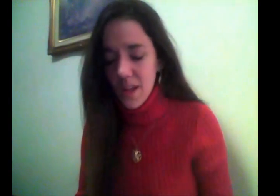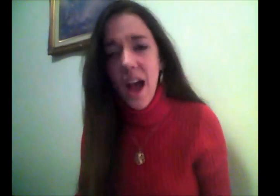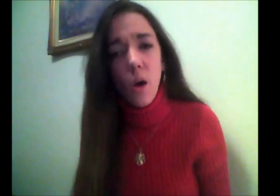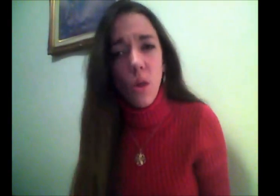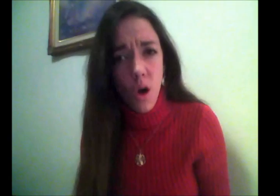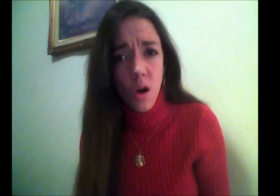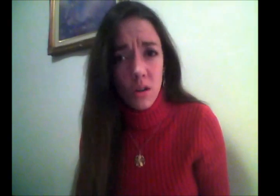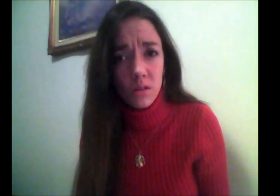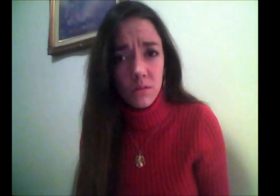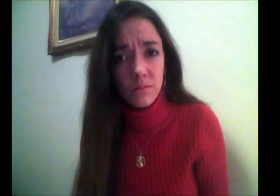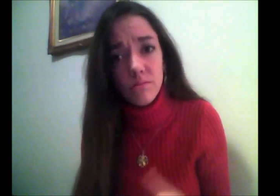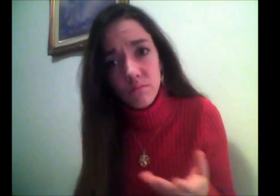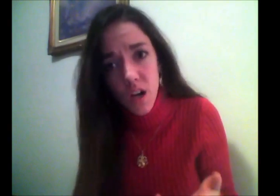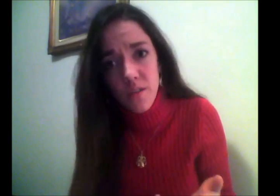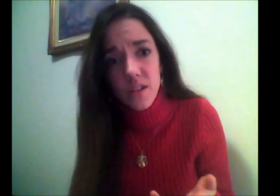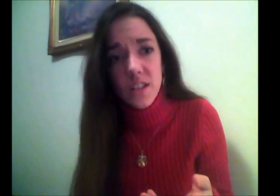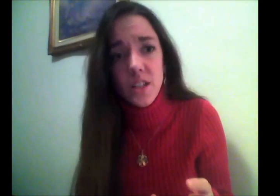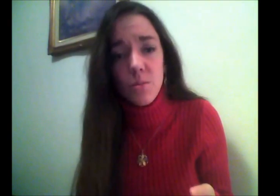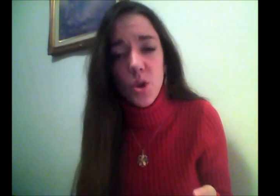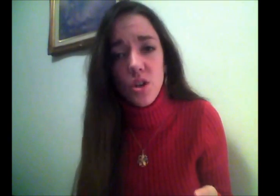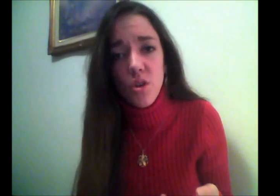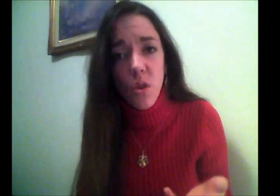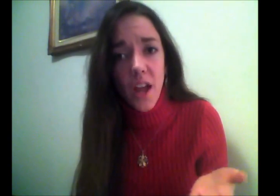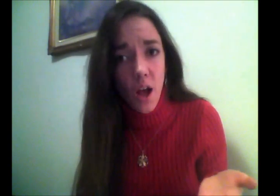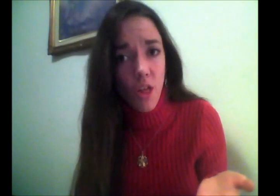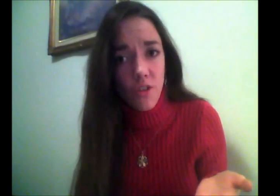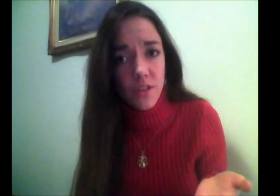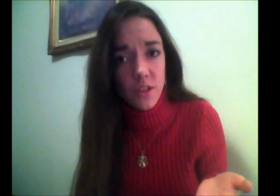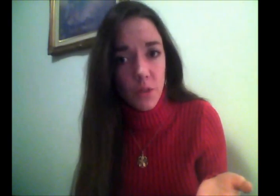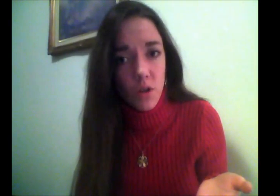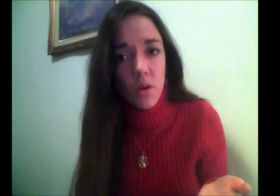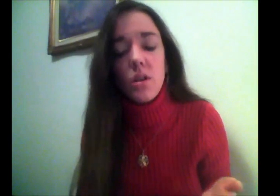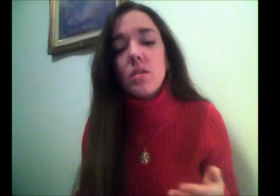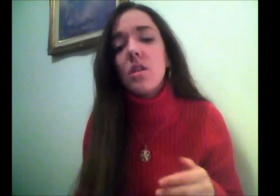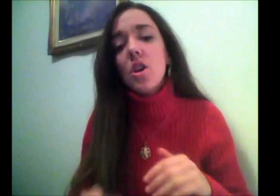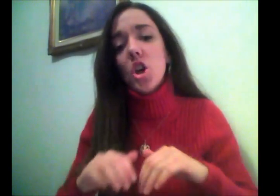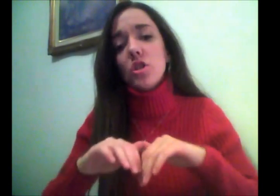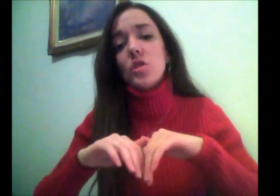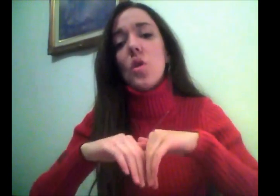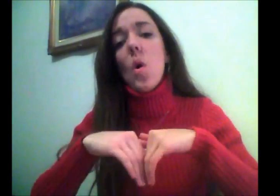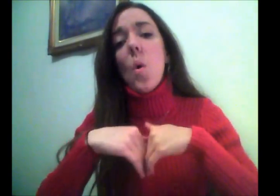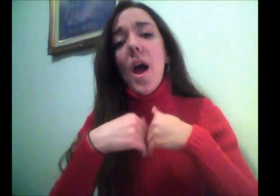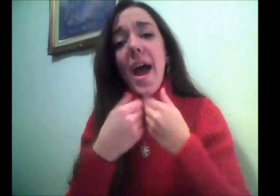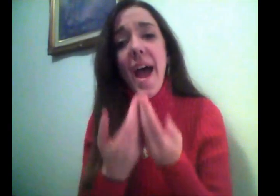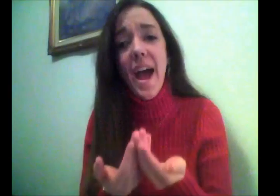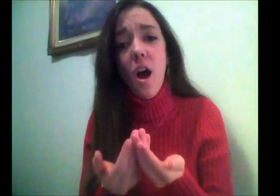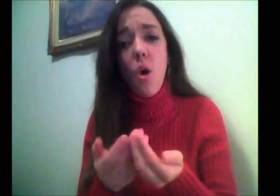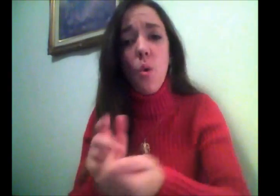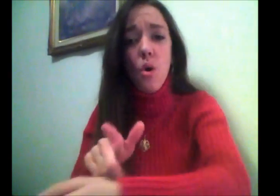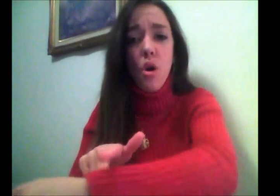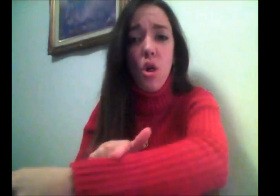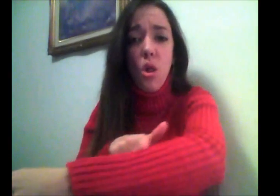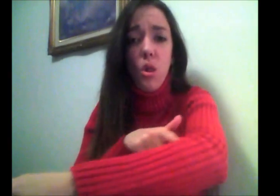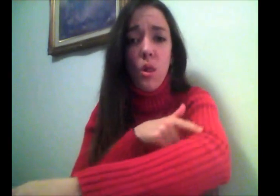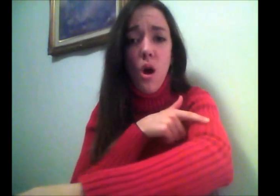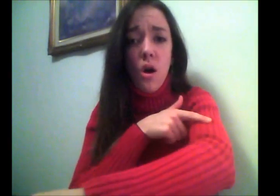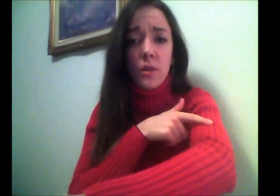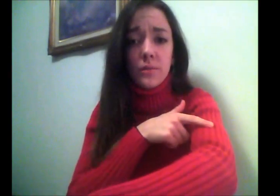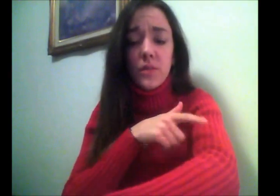How long? Obviously, it's important to know like how long this has been going on. So how long? You